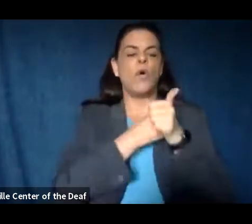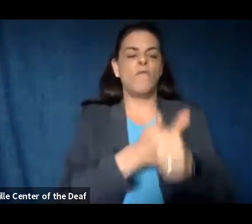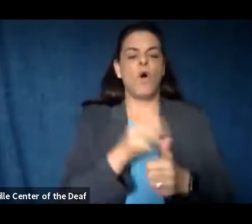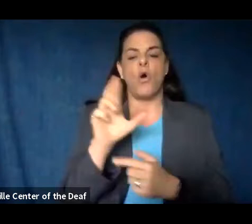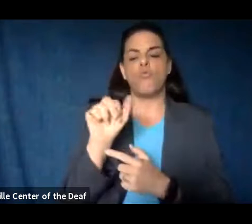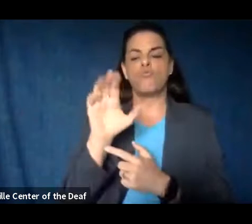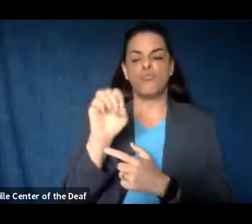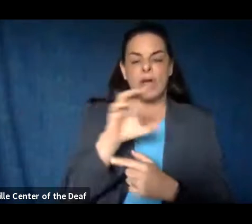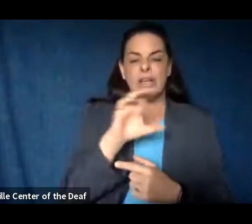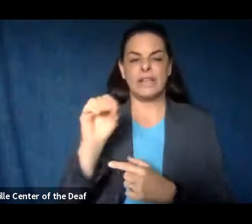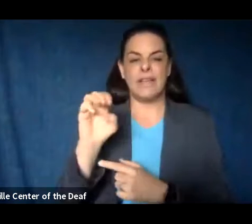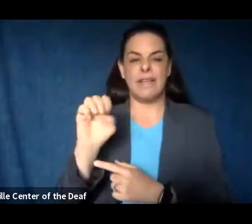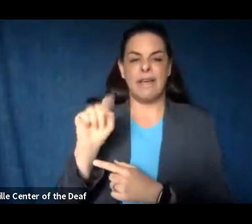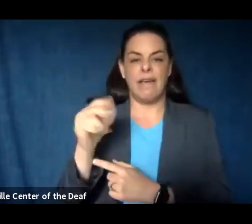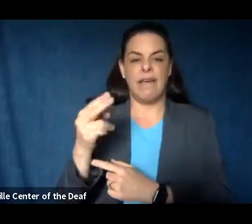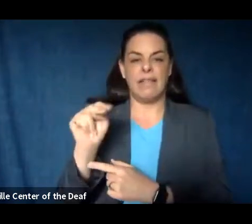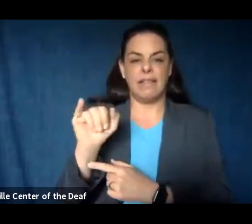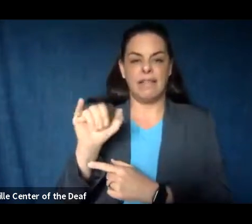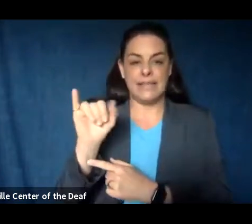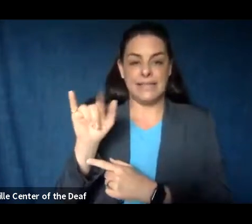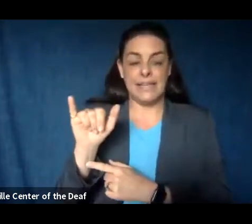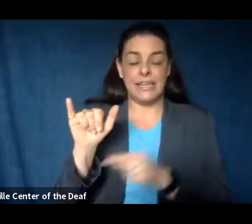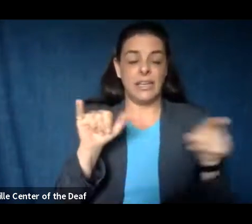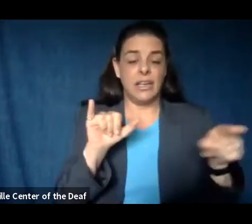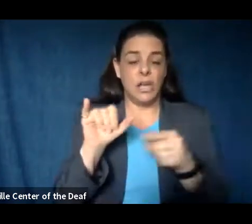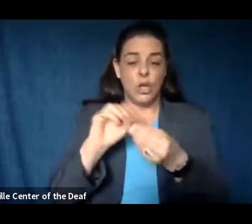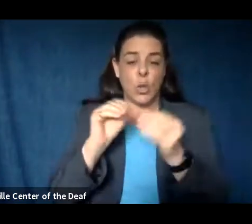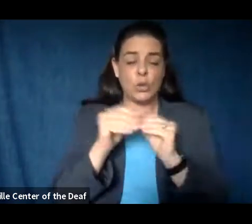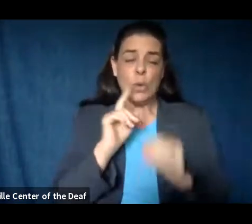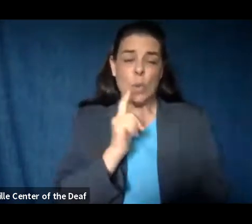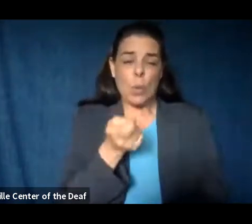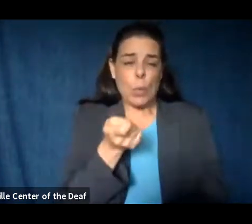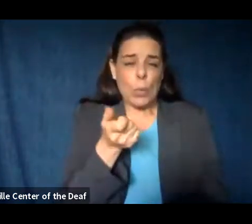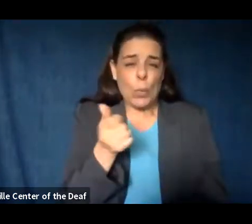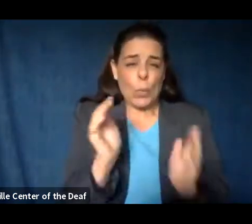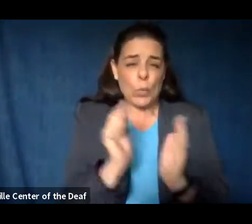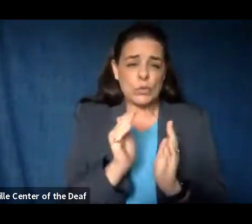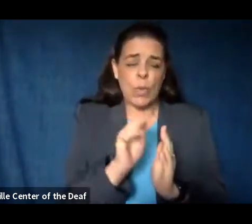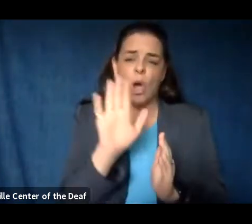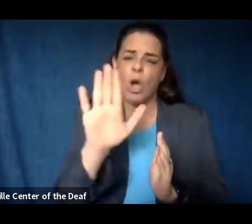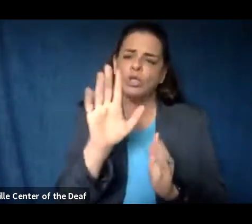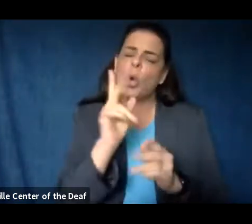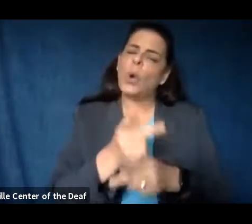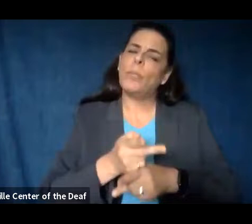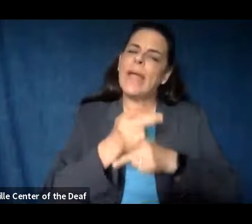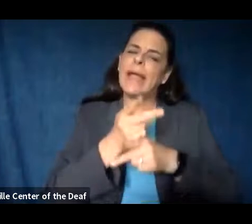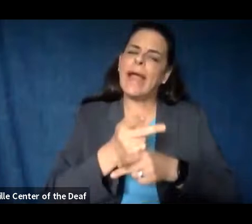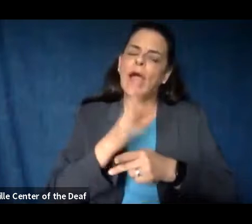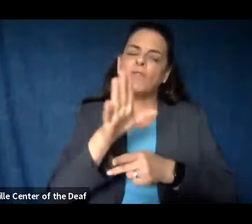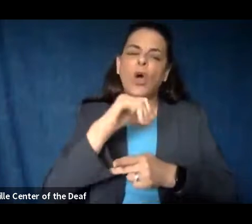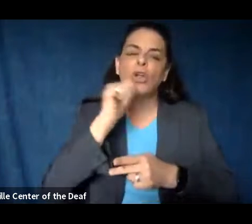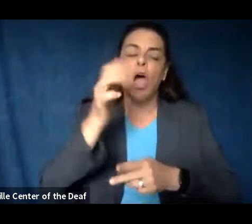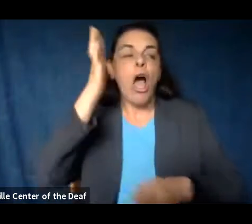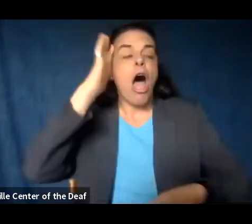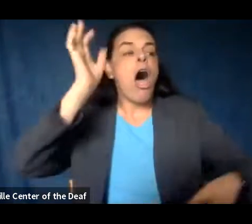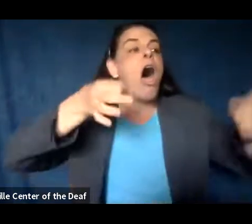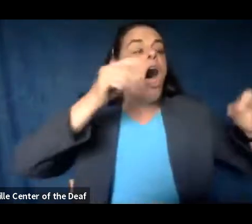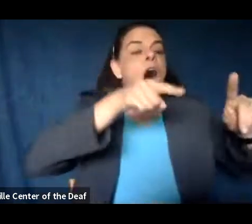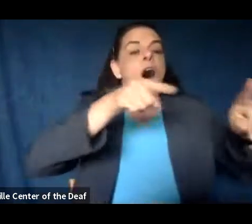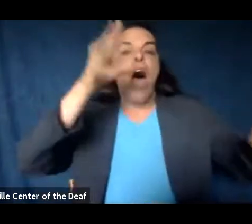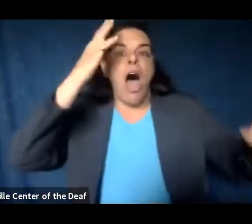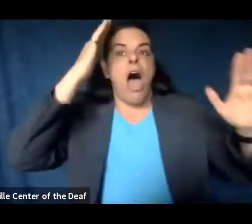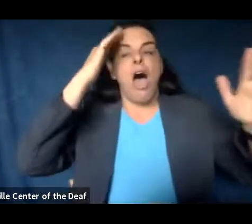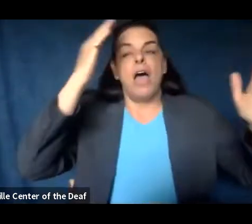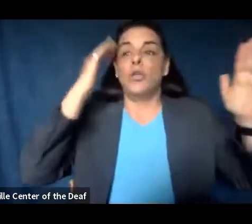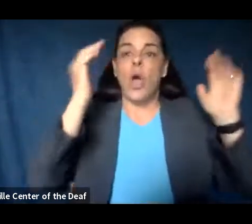ethnicity. Since the numbers are small, we encourage the community to use caution when drawing conclusions about the data that we have